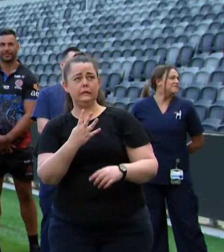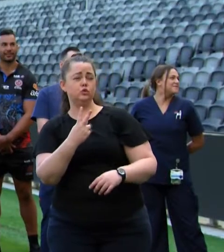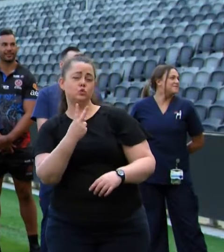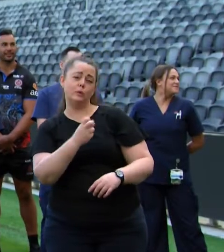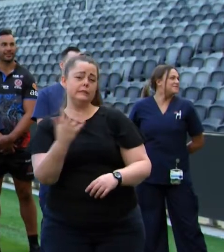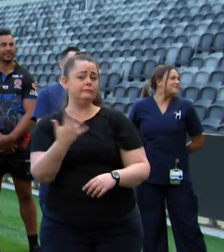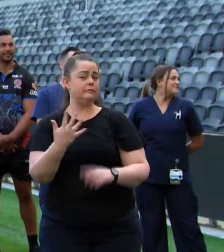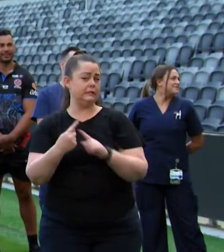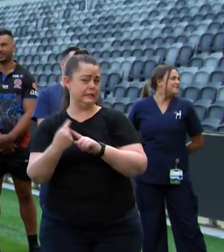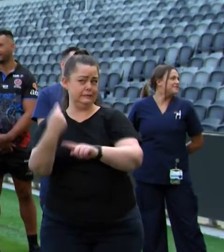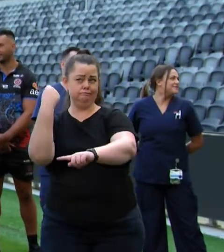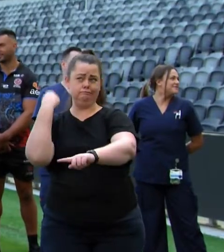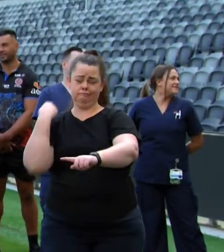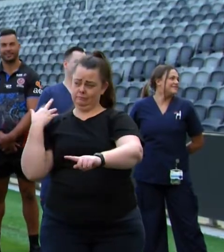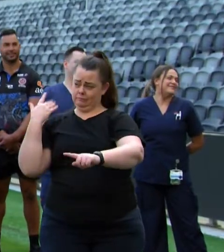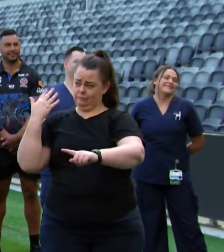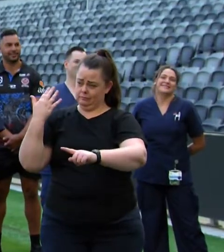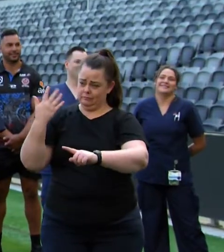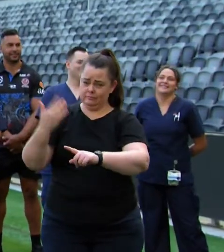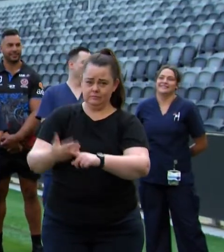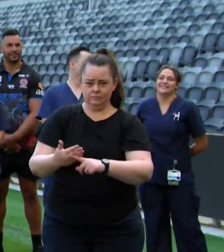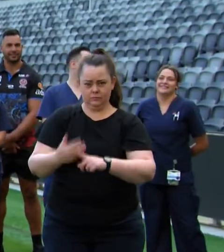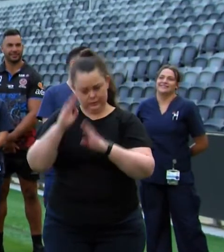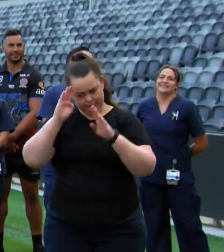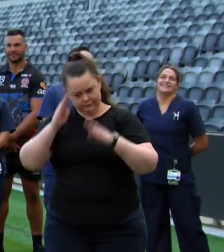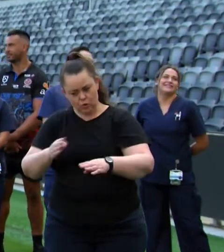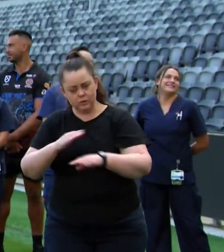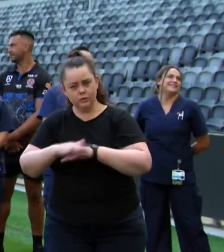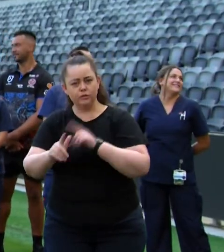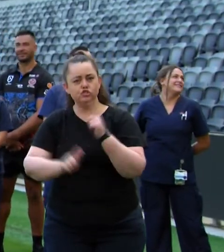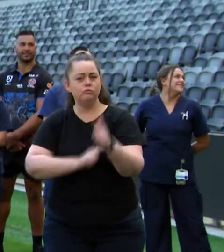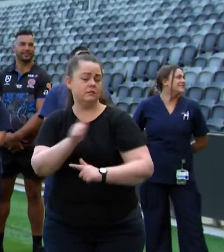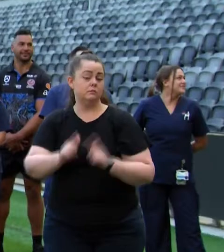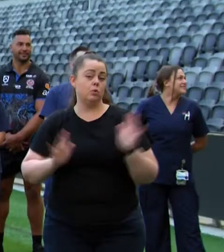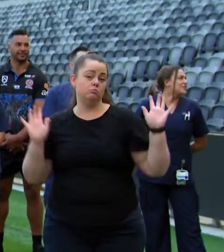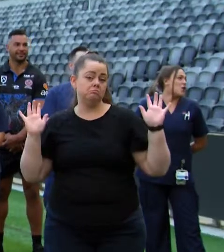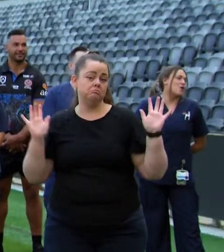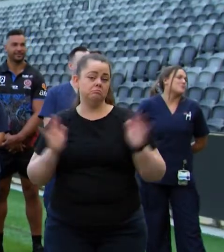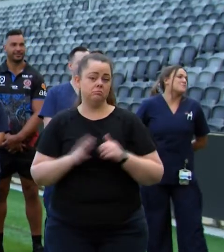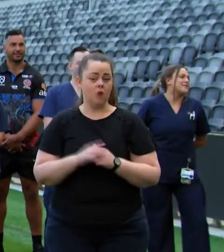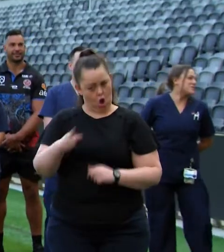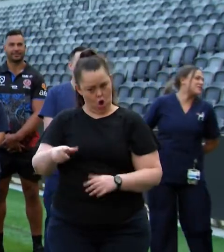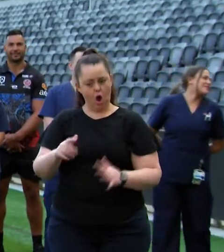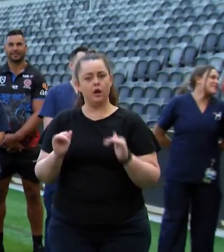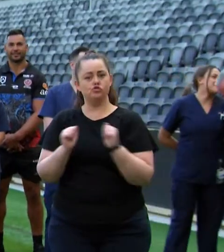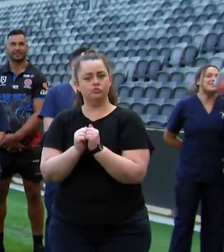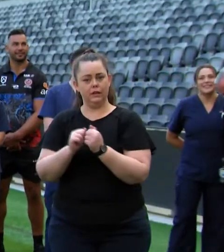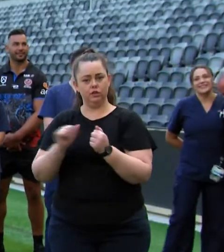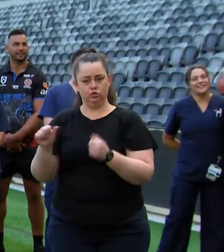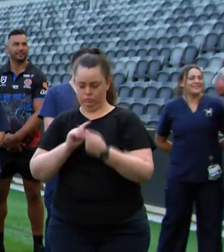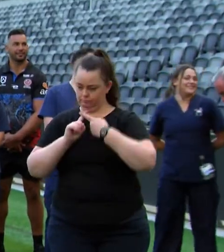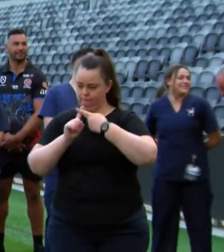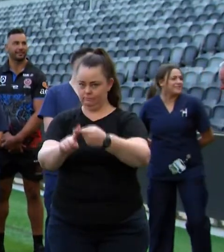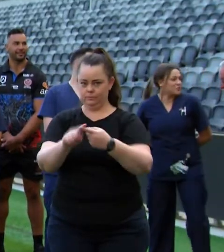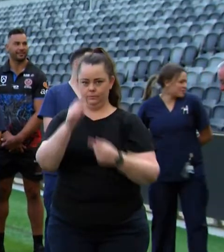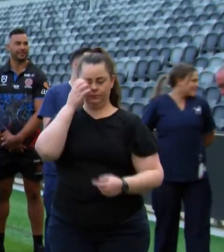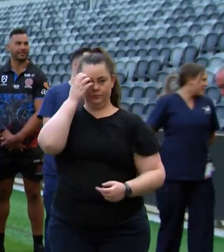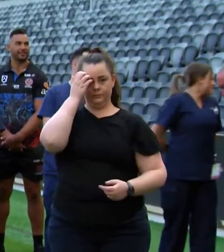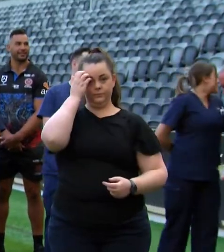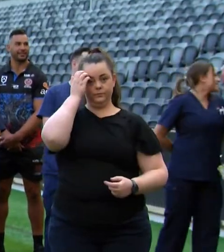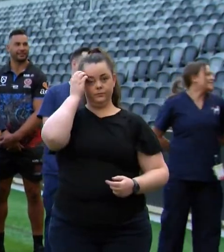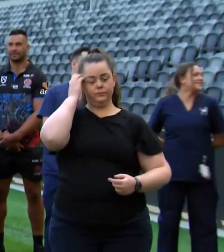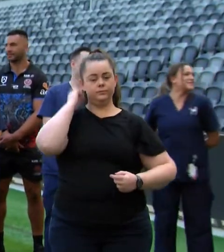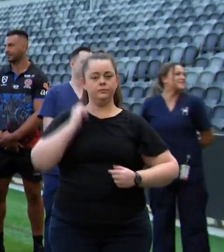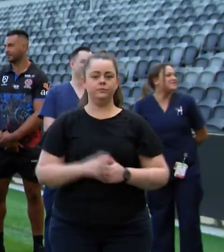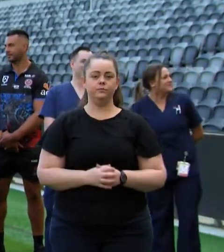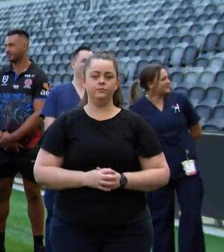time. It's a complex area in the transformation that has occurred into the establishment of state-owned